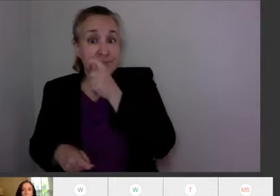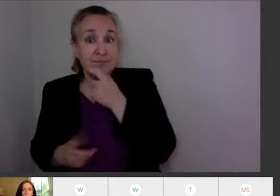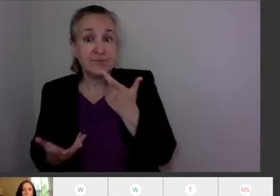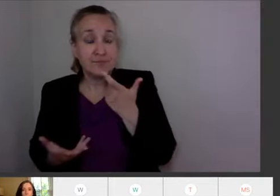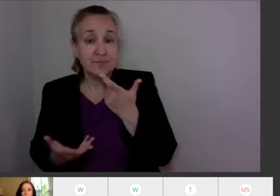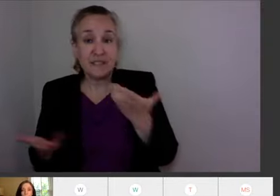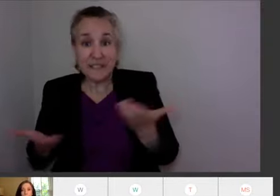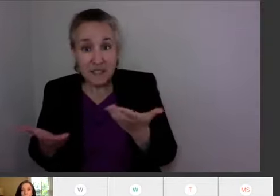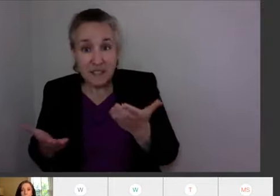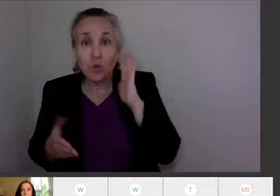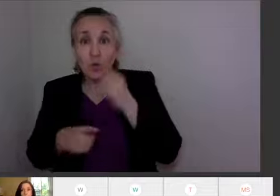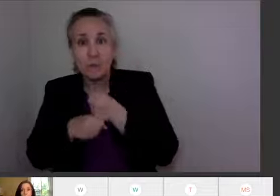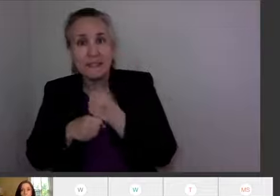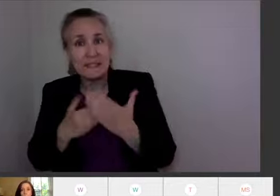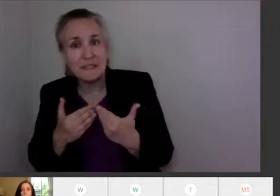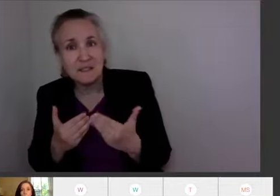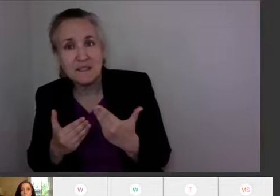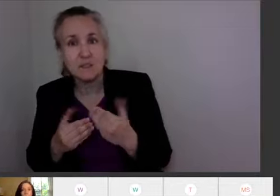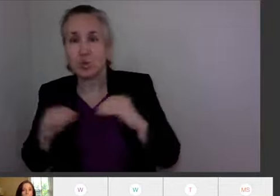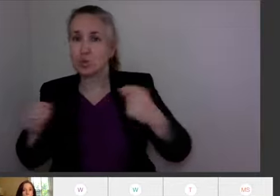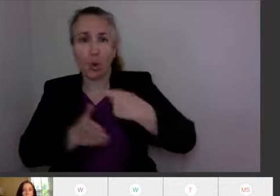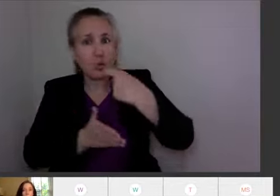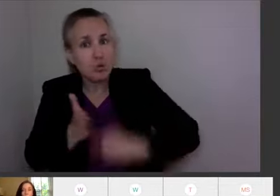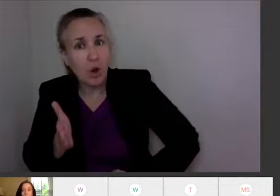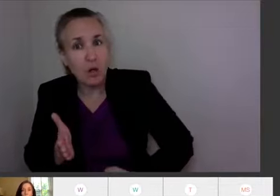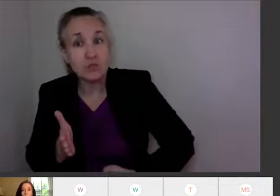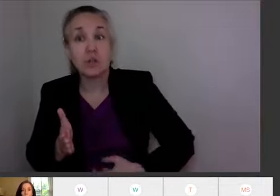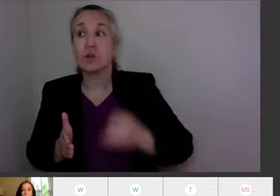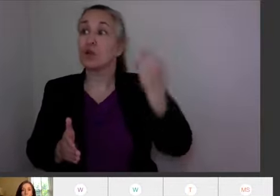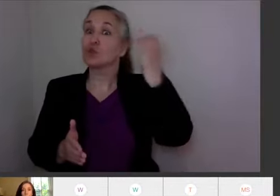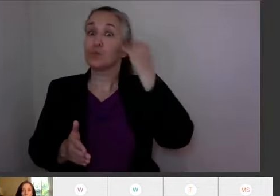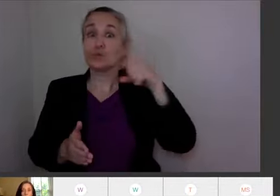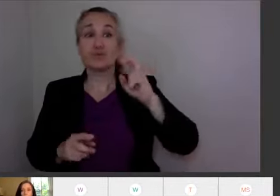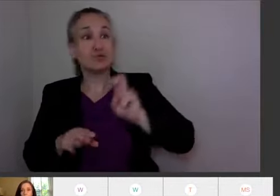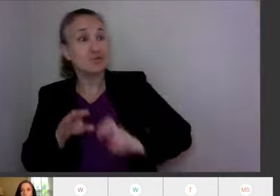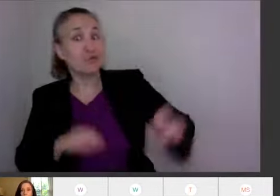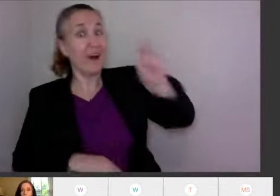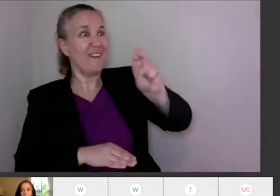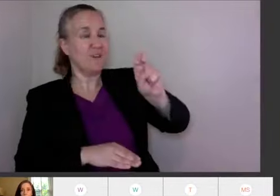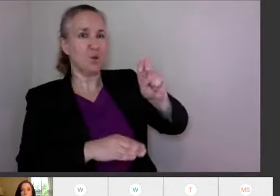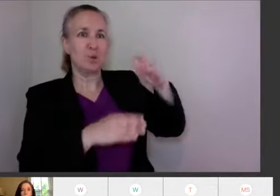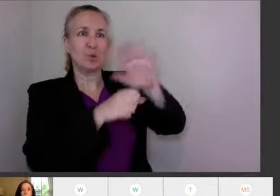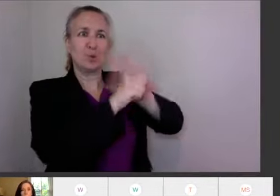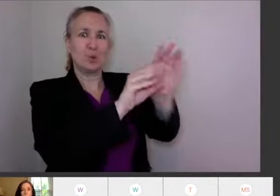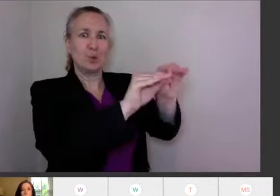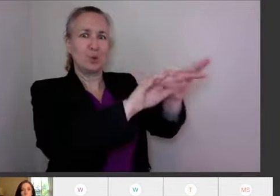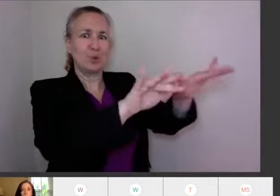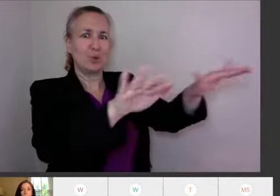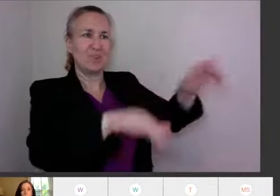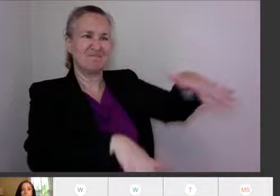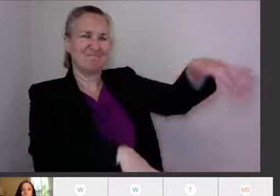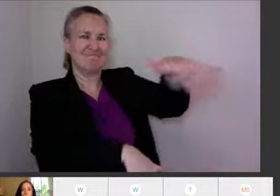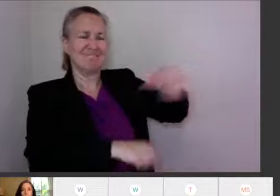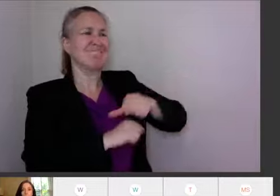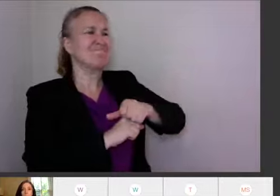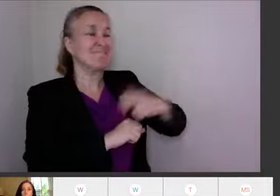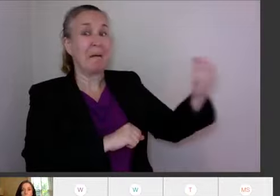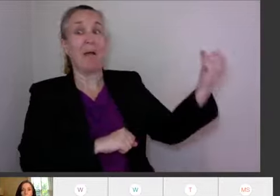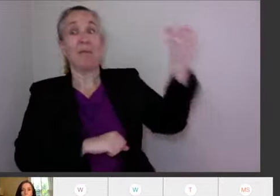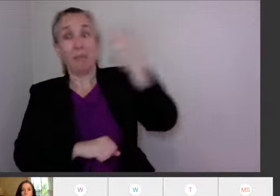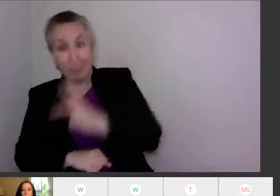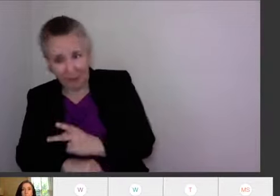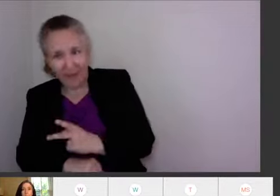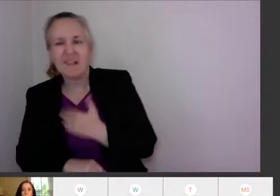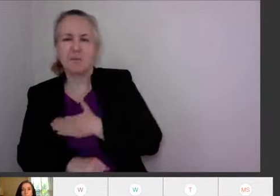cost to you to get tested. So if you do travel to a place where there's a lot of virus, think about getting tested once you get